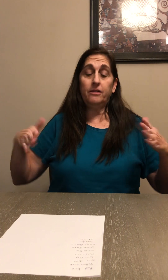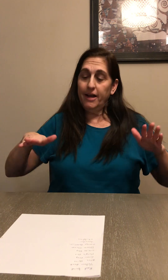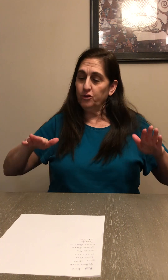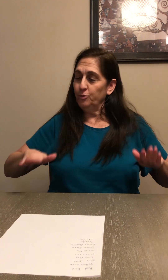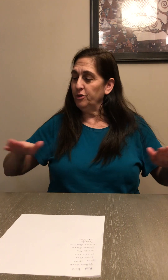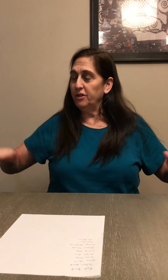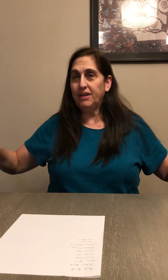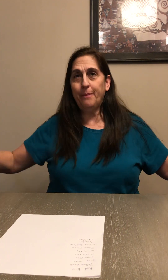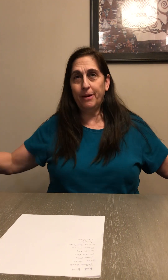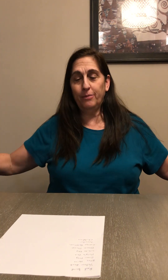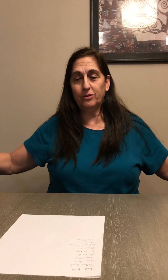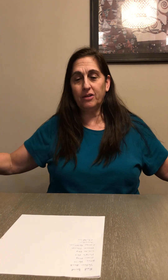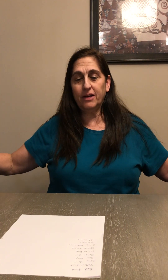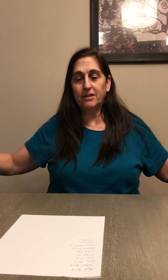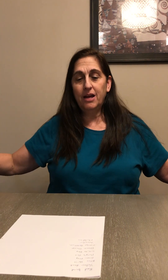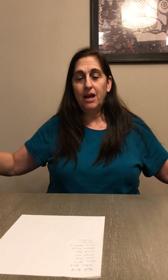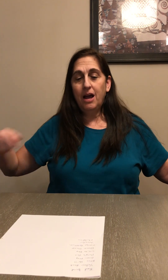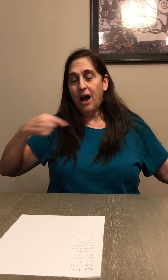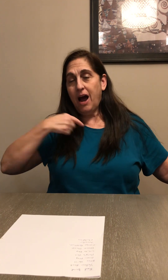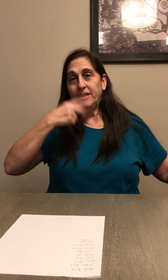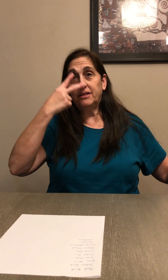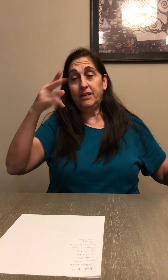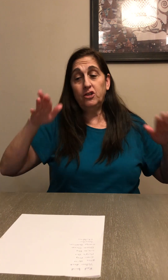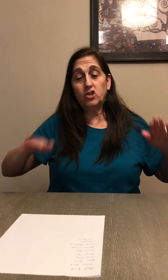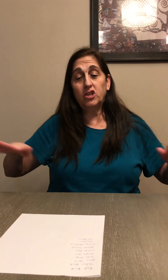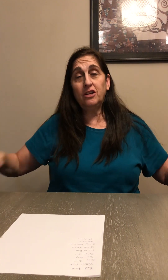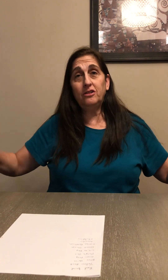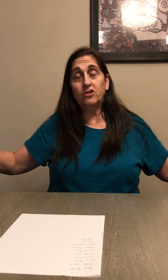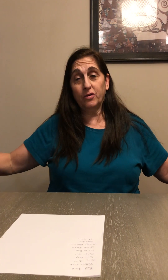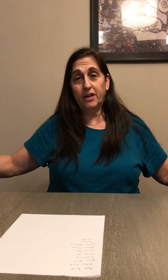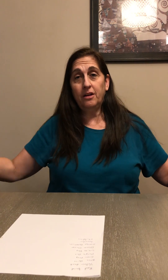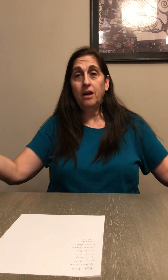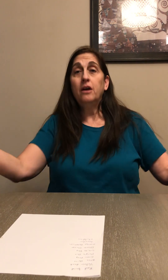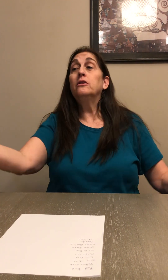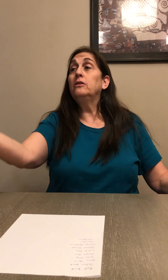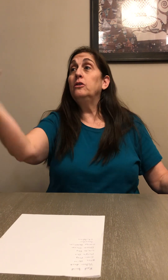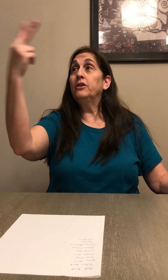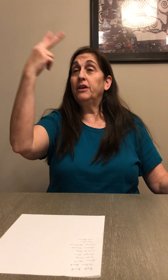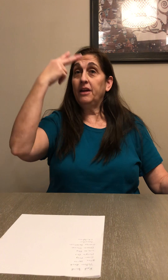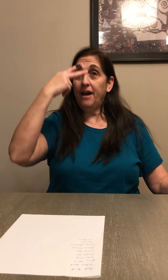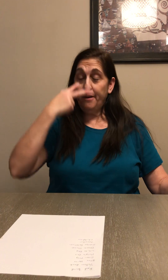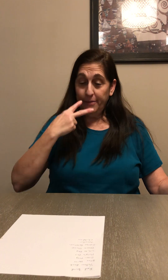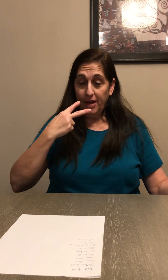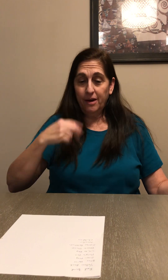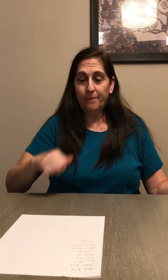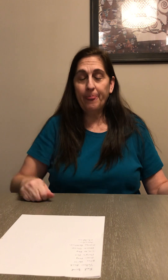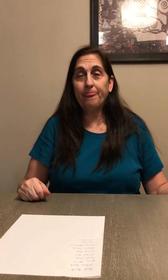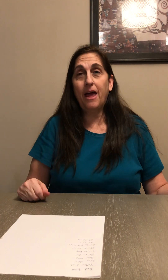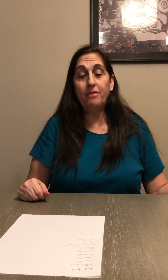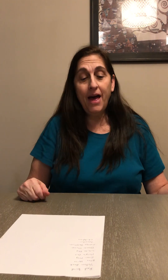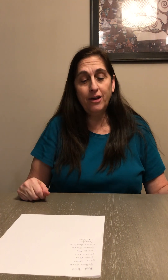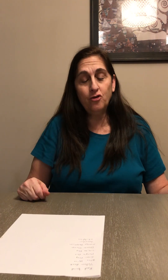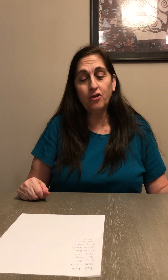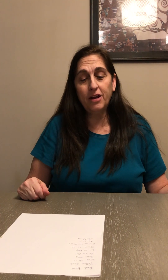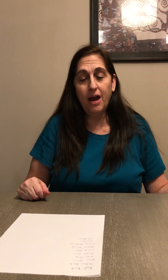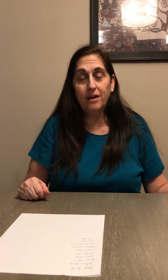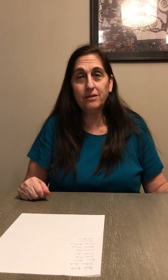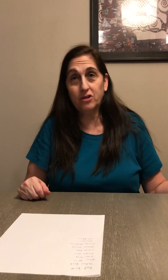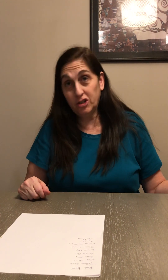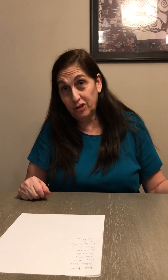classroom. You're going to tap on both sides. I see children looking at me. And then you're going to ask the